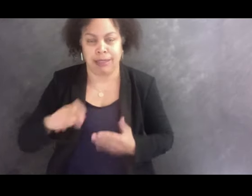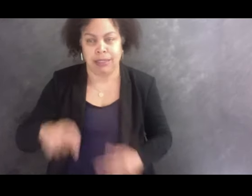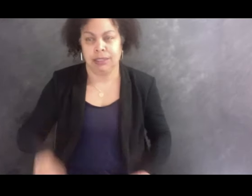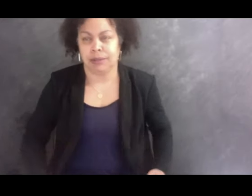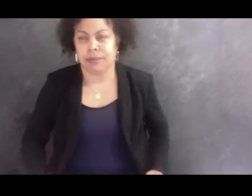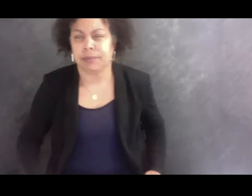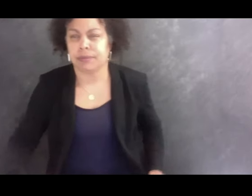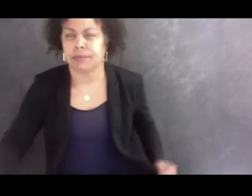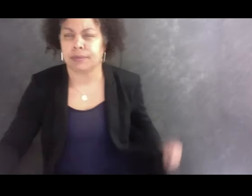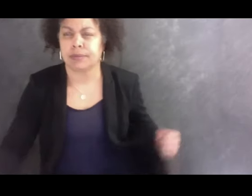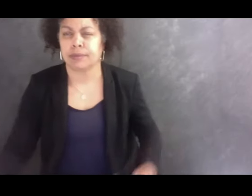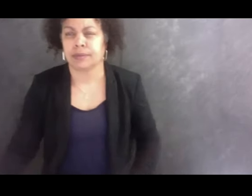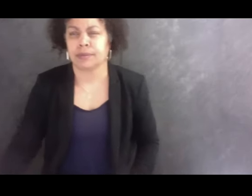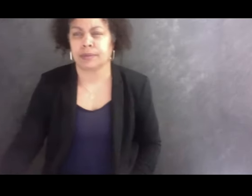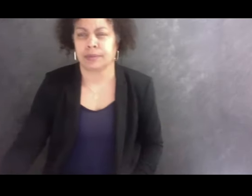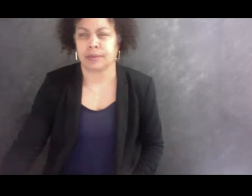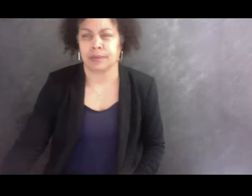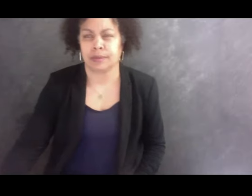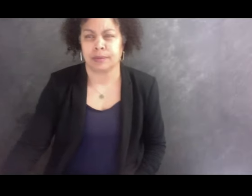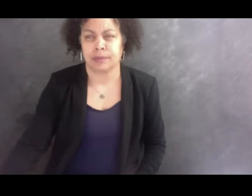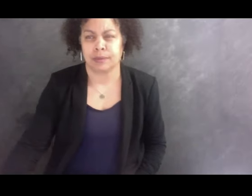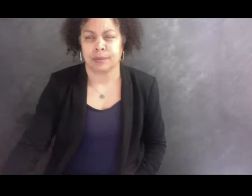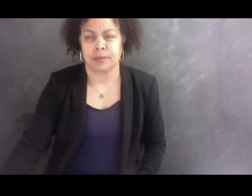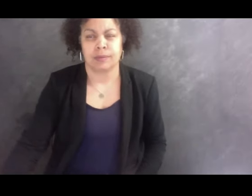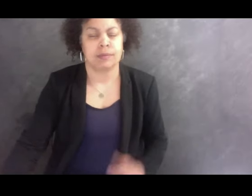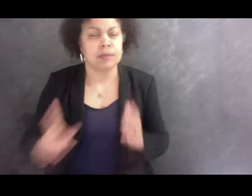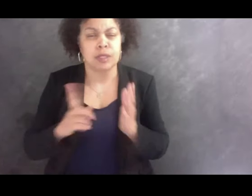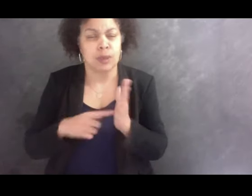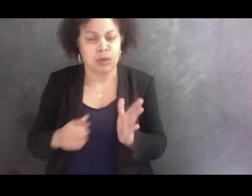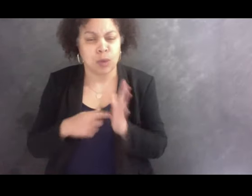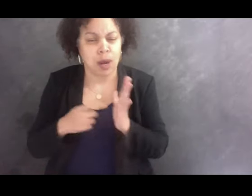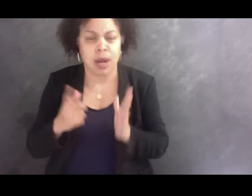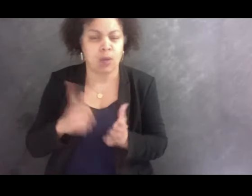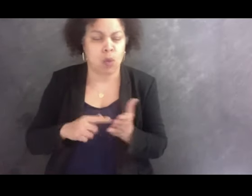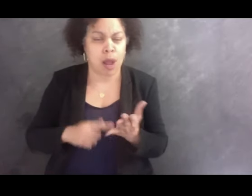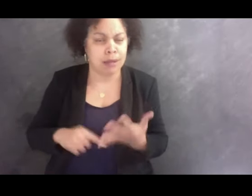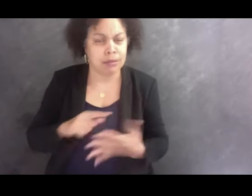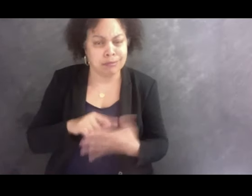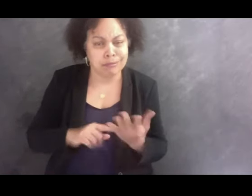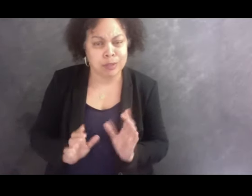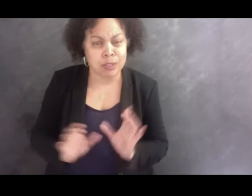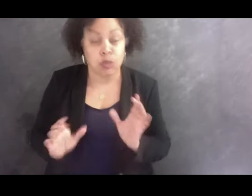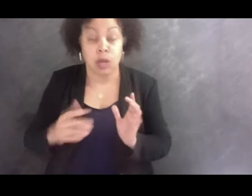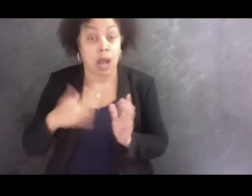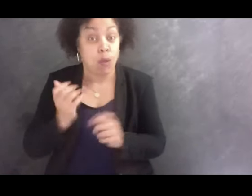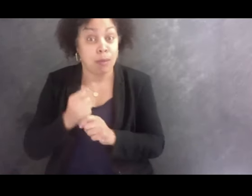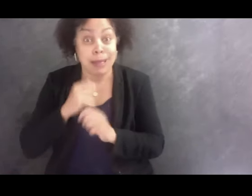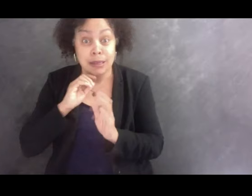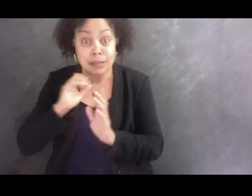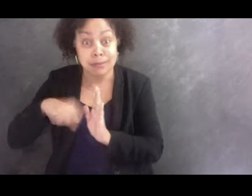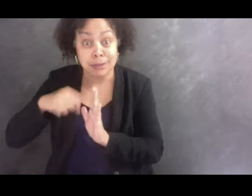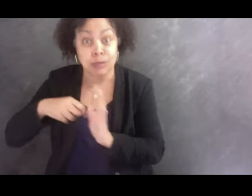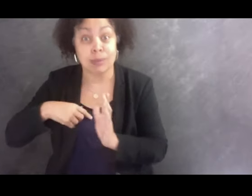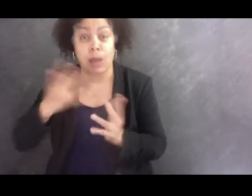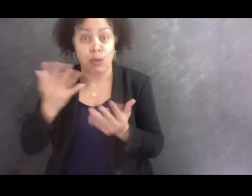What are the specific requirements or credentials that are needed to apply to this grant if you're an independent filmmaker looking to raise money for going into